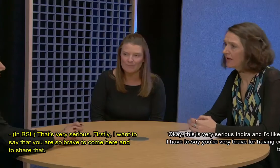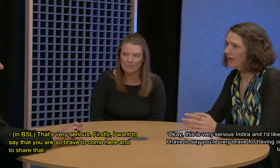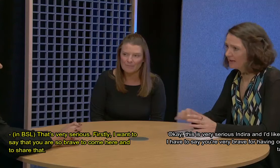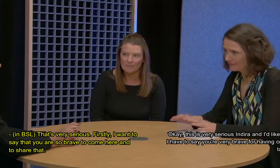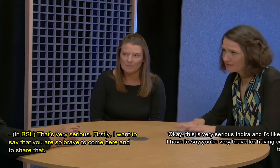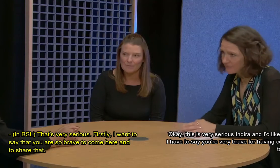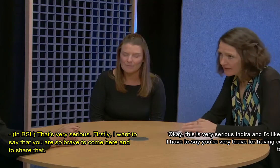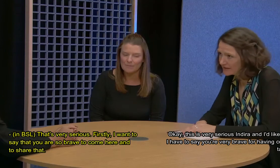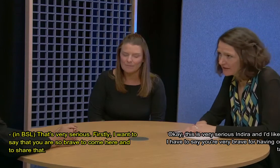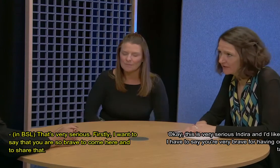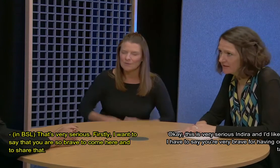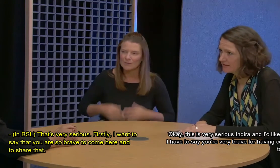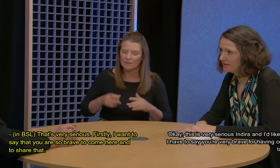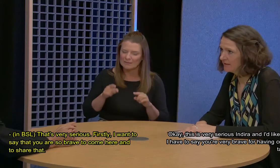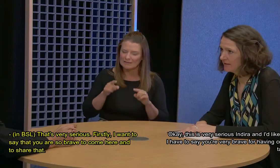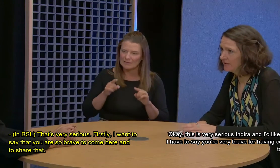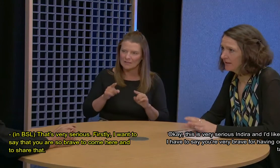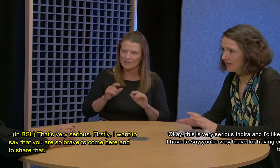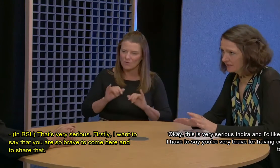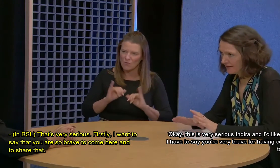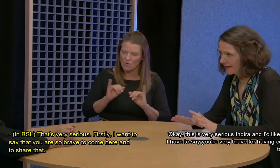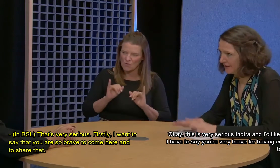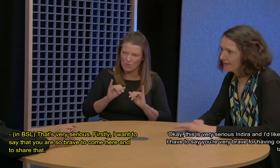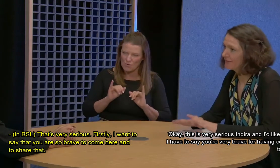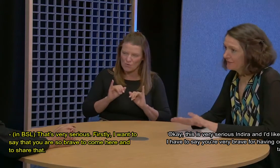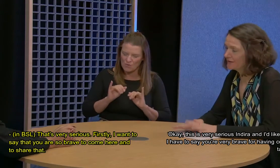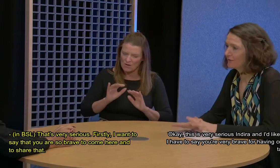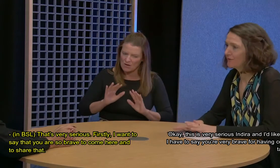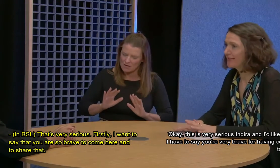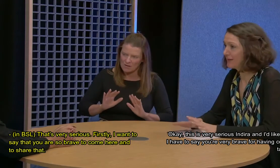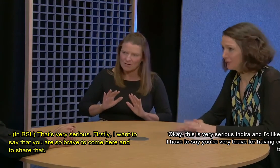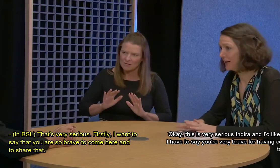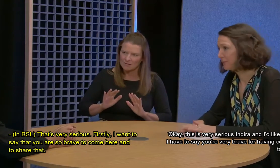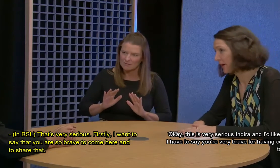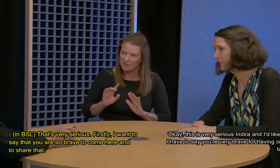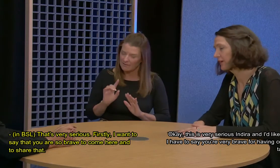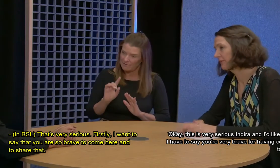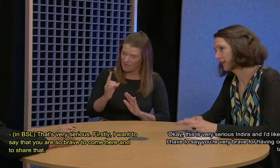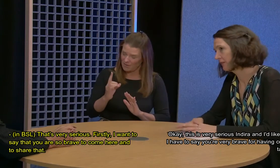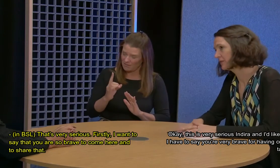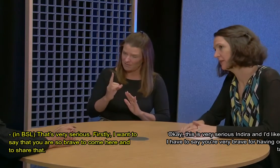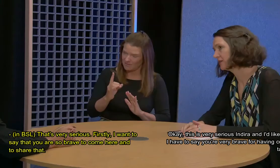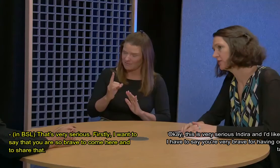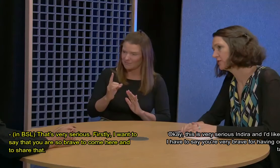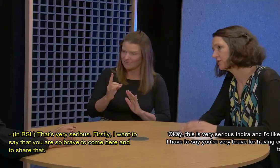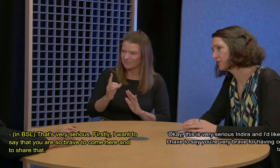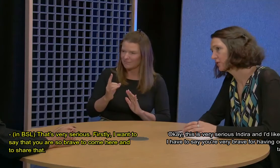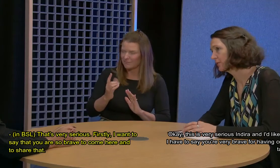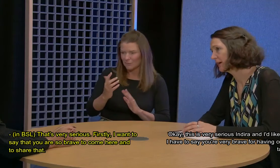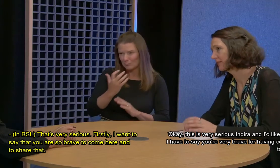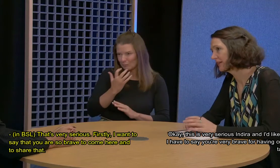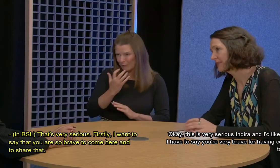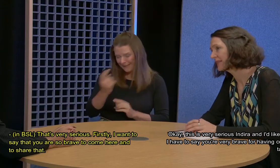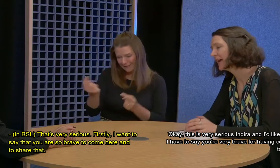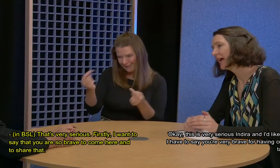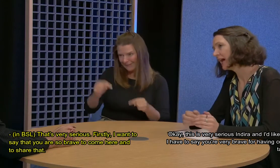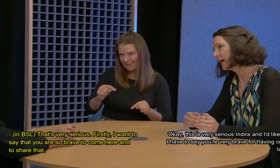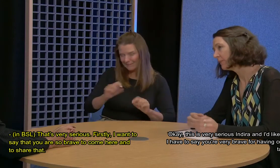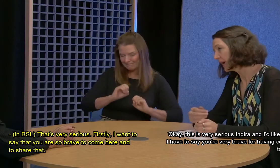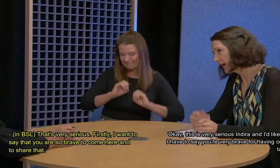Okay. This is very serious, Indira, and I'd like to first of all say you're very brave for having come to me to talk about